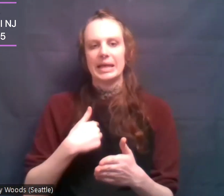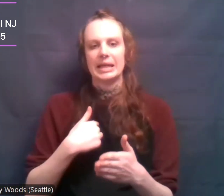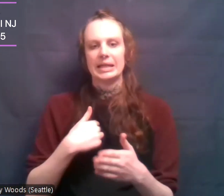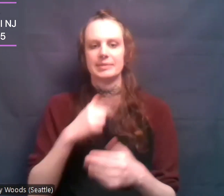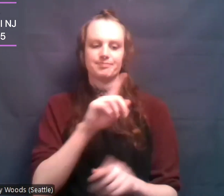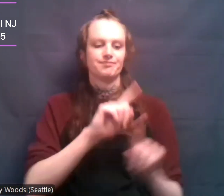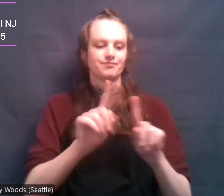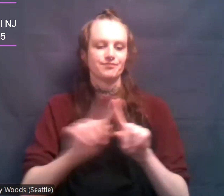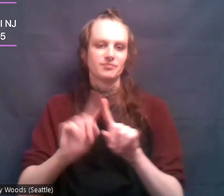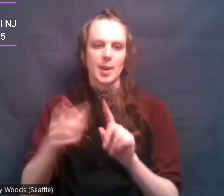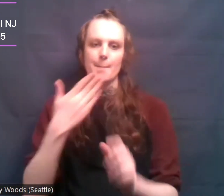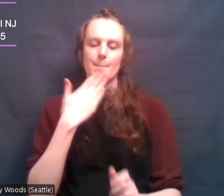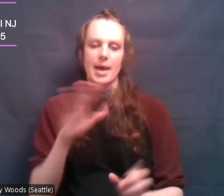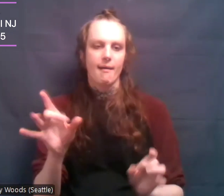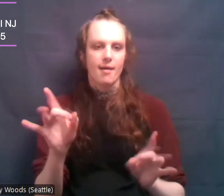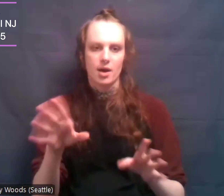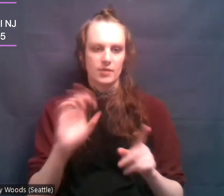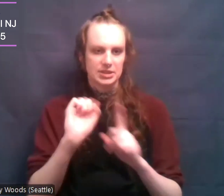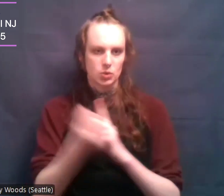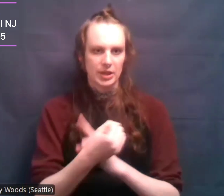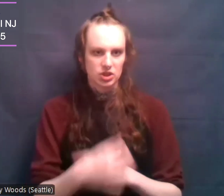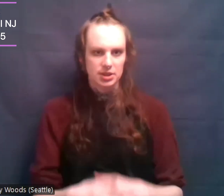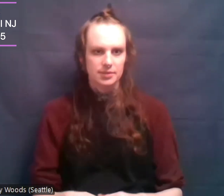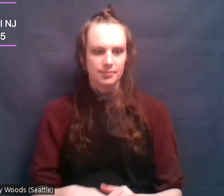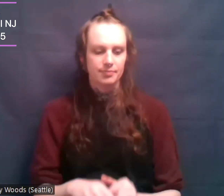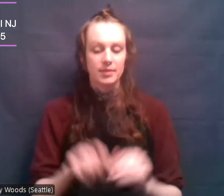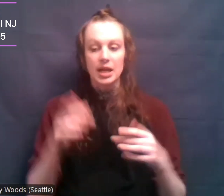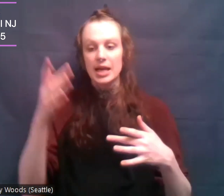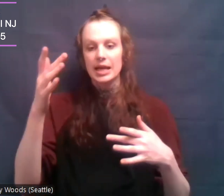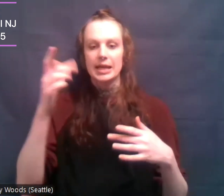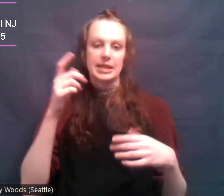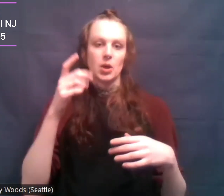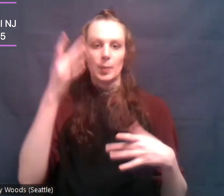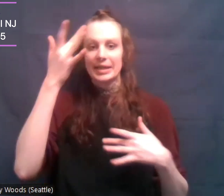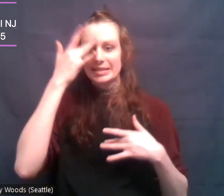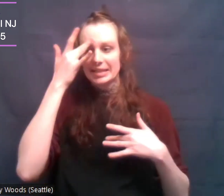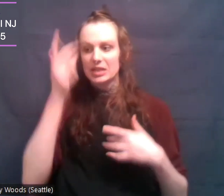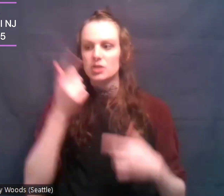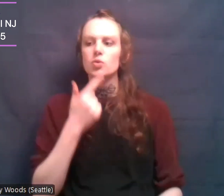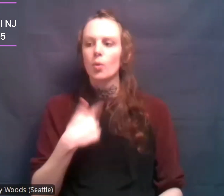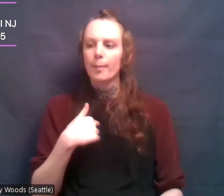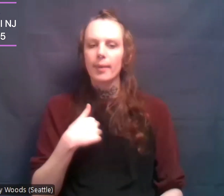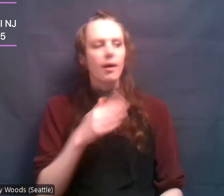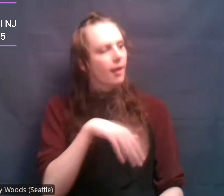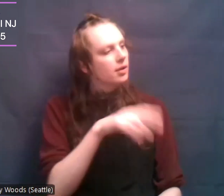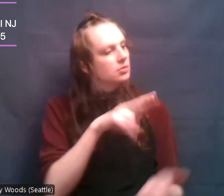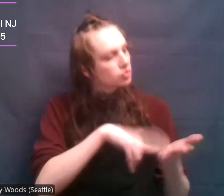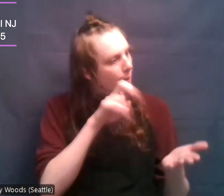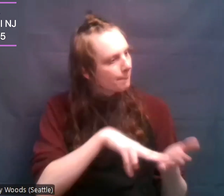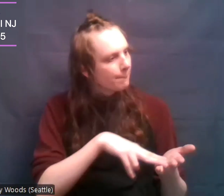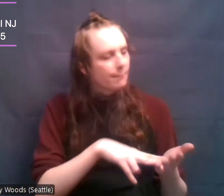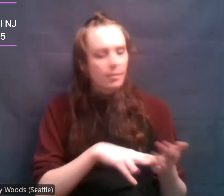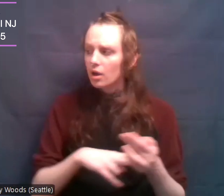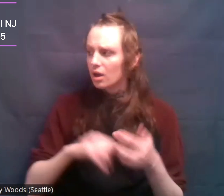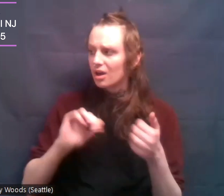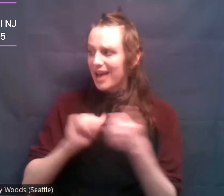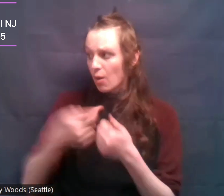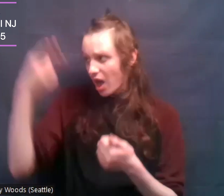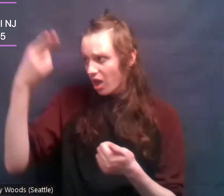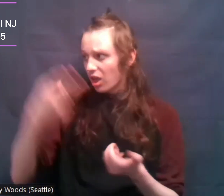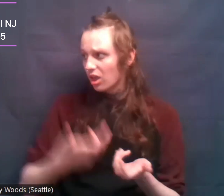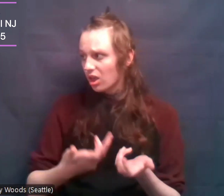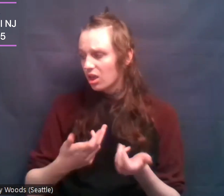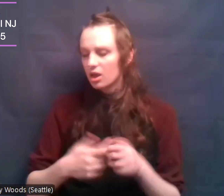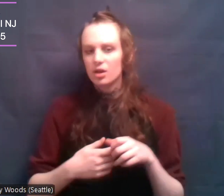like once the disease said jump and I said how high. And that was really tough for me.